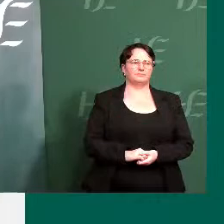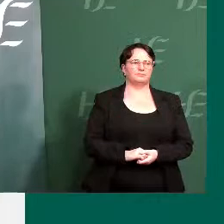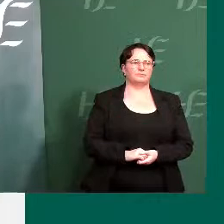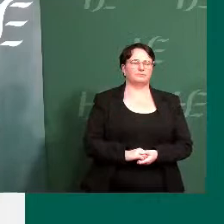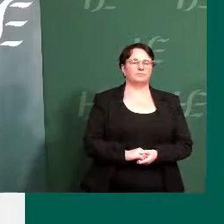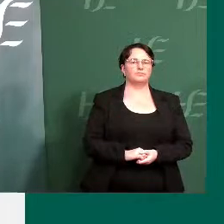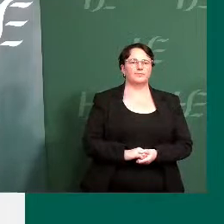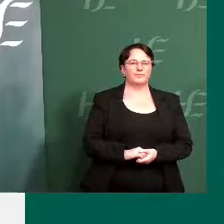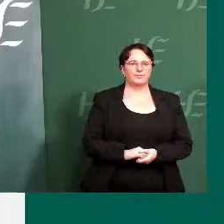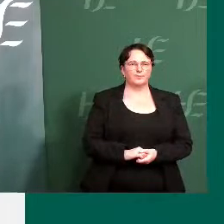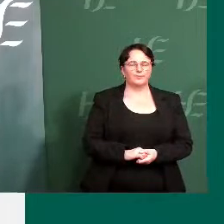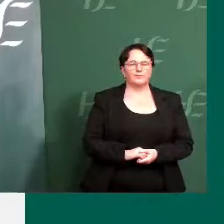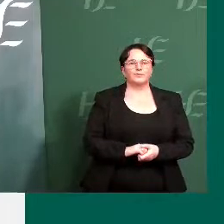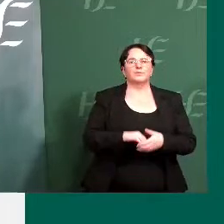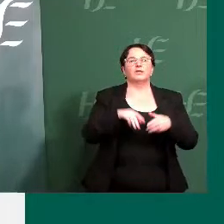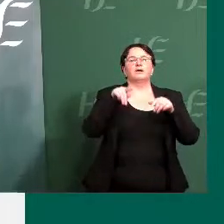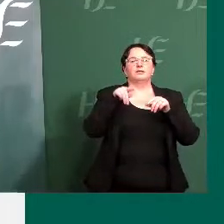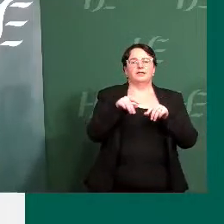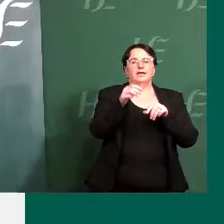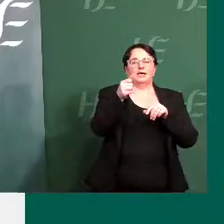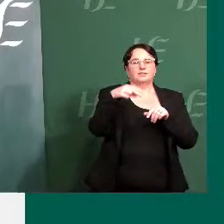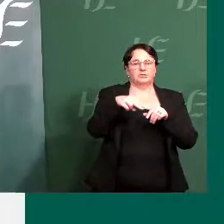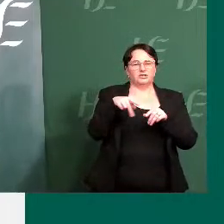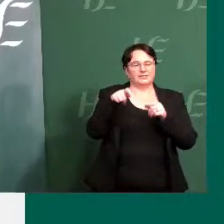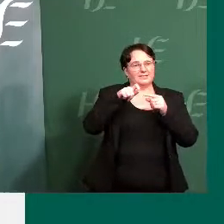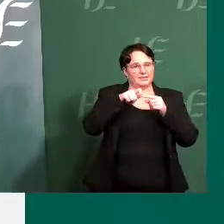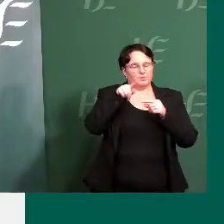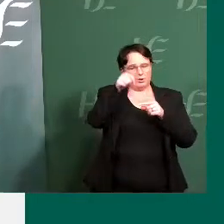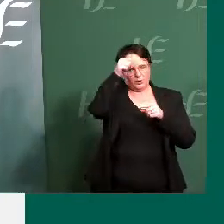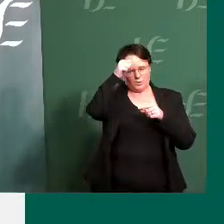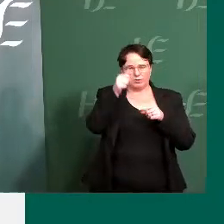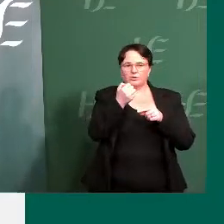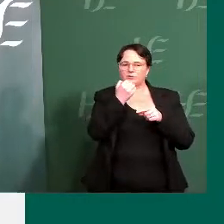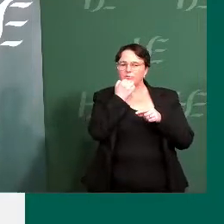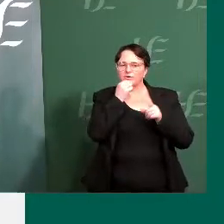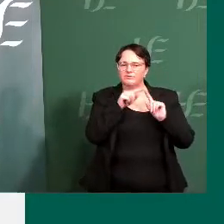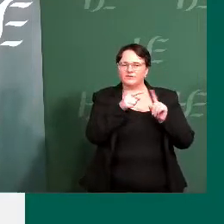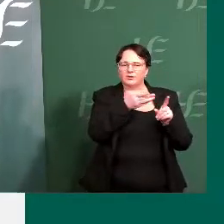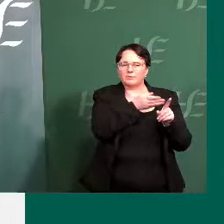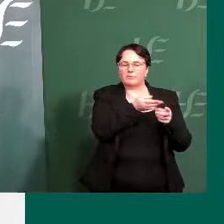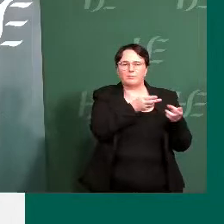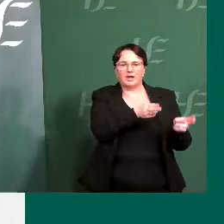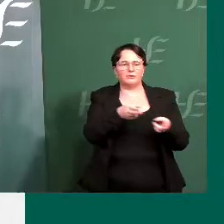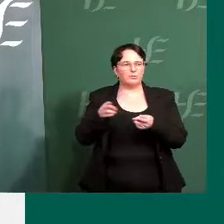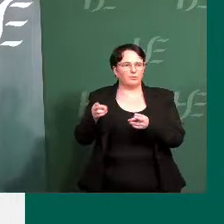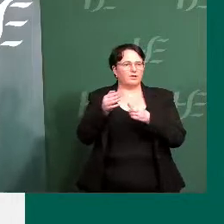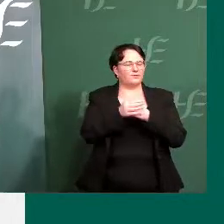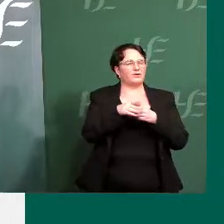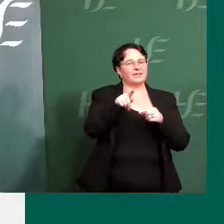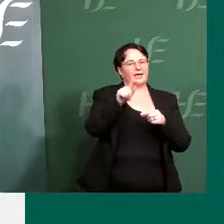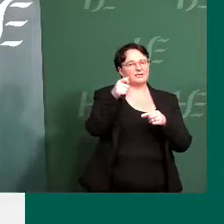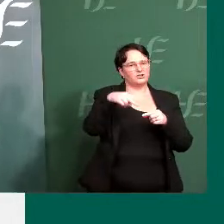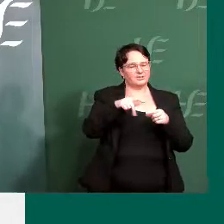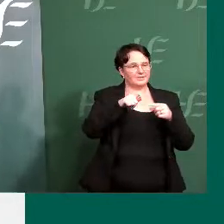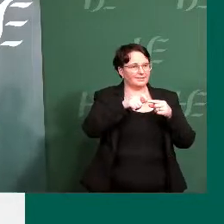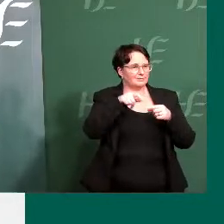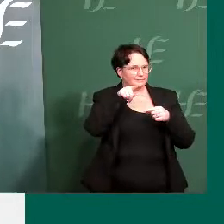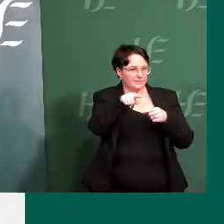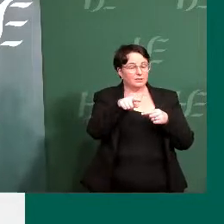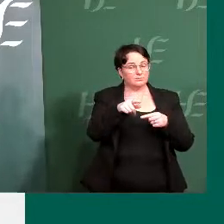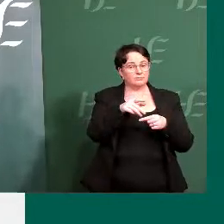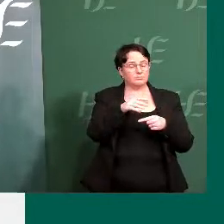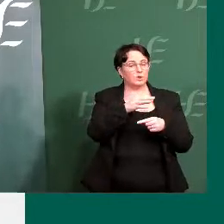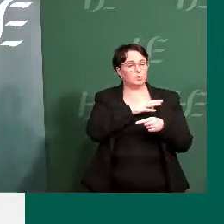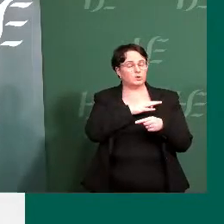Then on our antigen testing side, and as we know, there's a number of pathways here in relation to the antigen tests. We still see a good demand, and